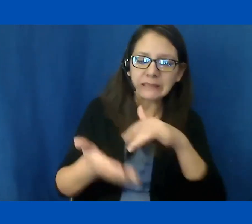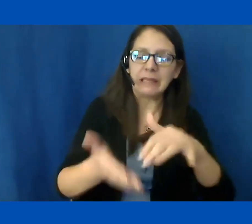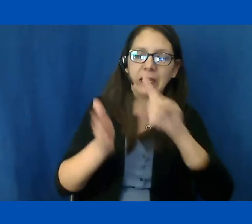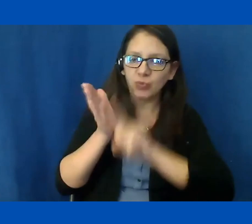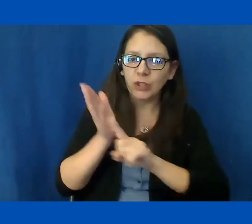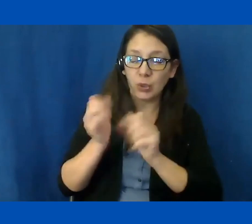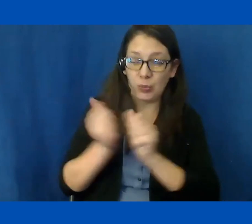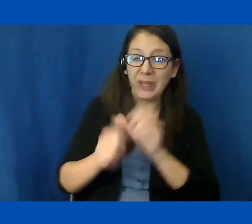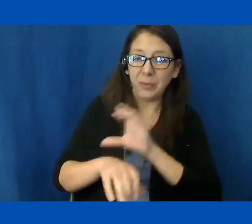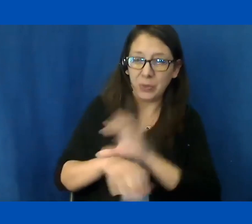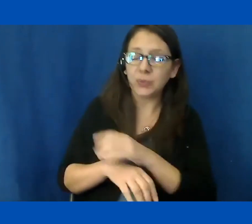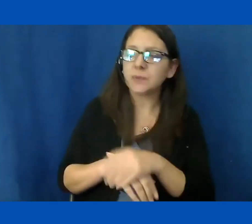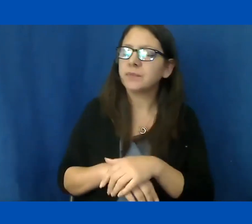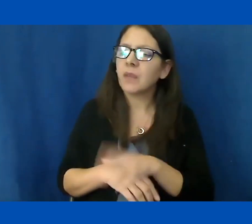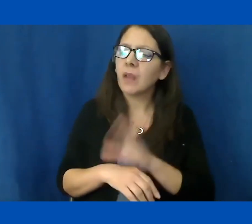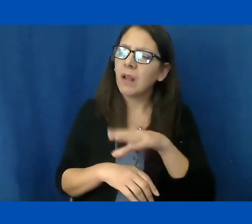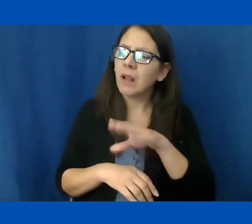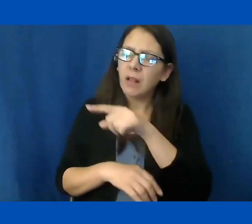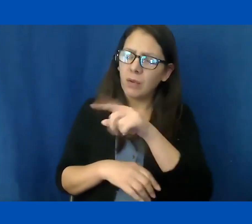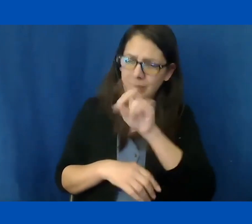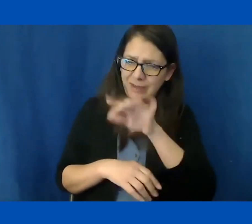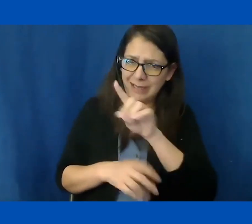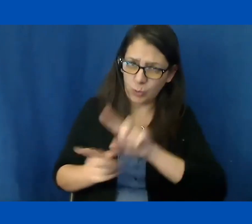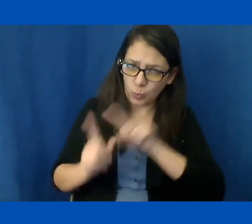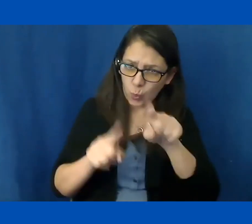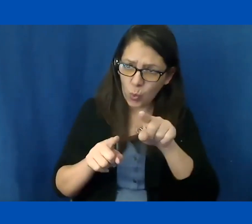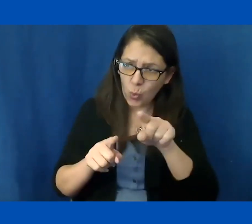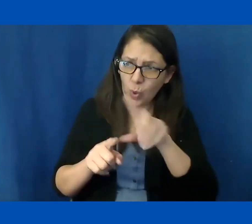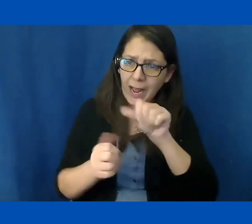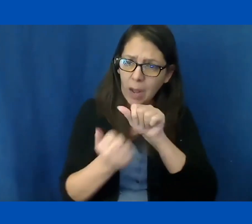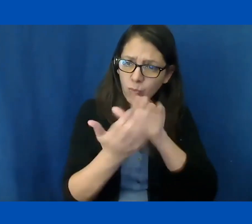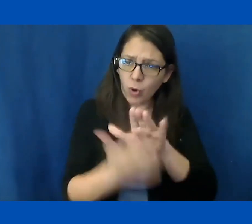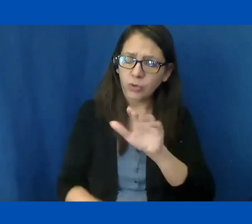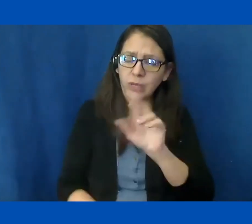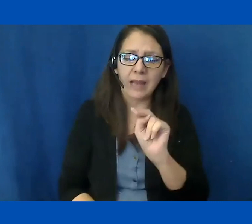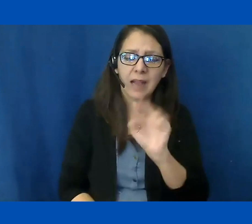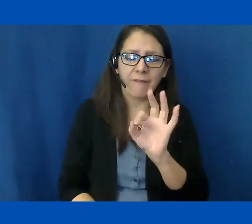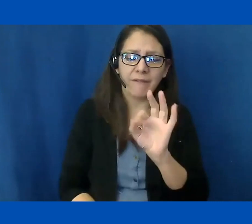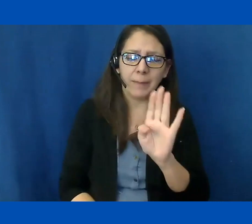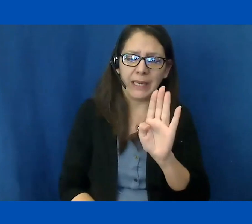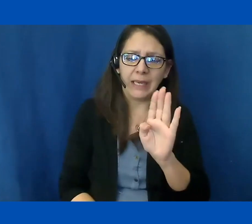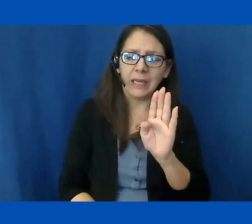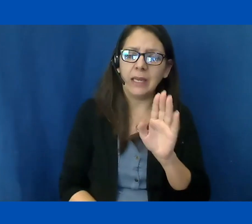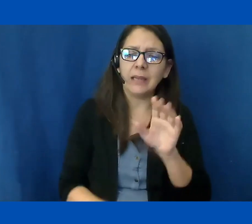Did you go to at all to approach the NFB technology place in Baltimore?